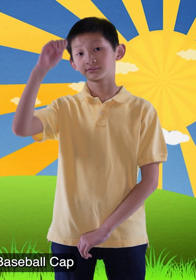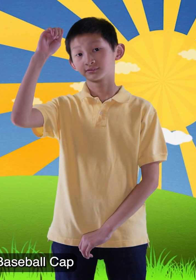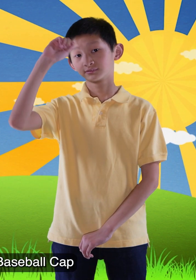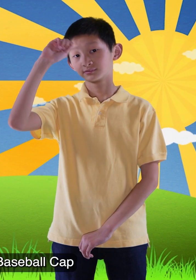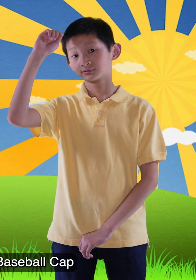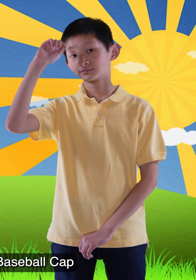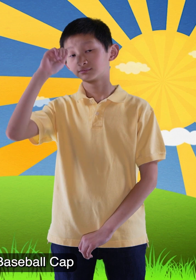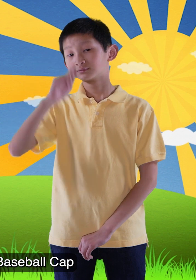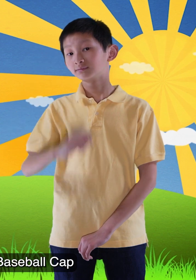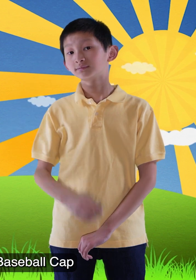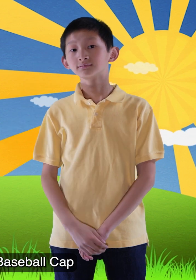Baseball cap.